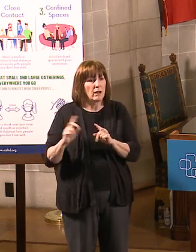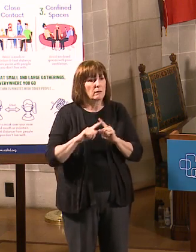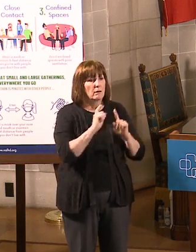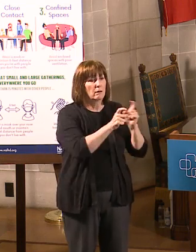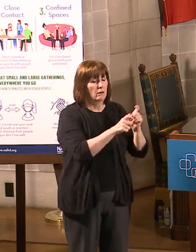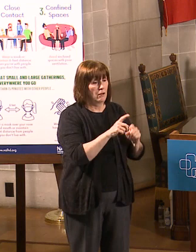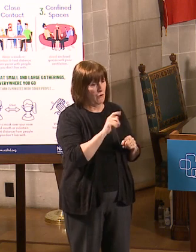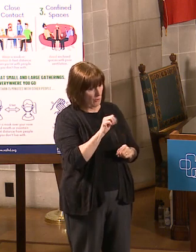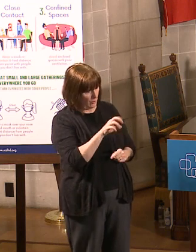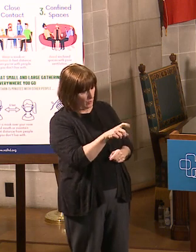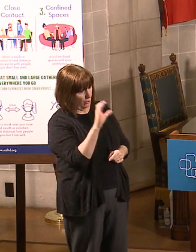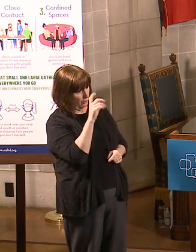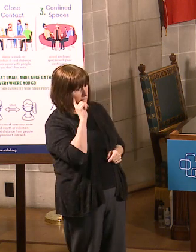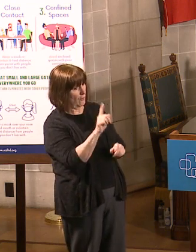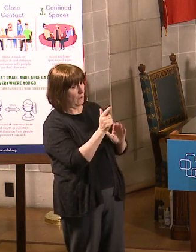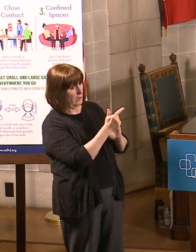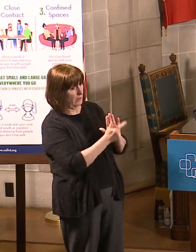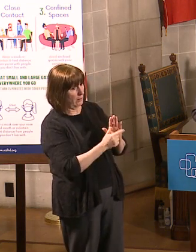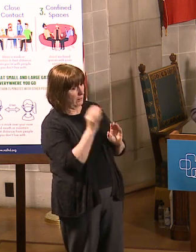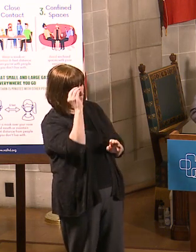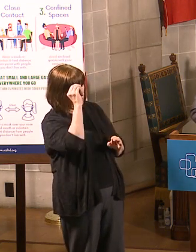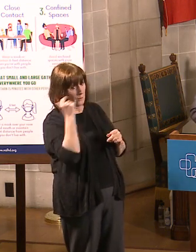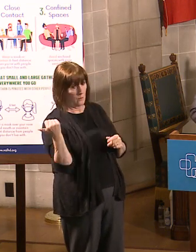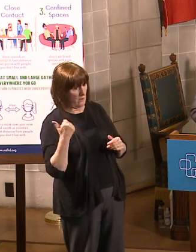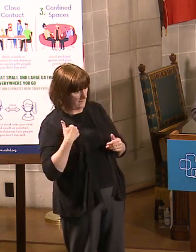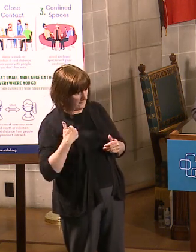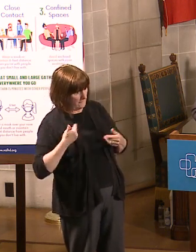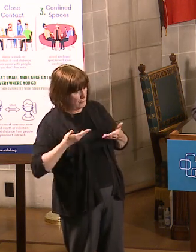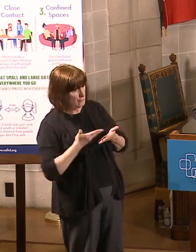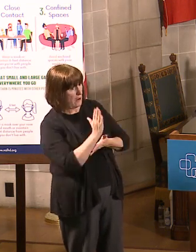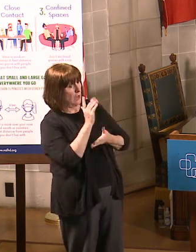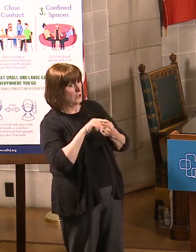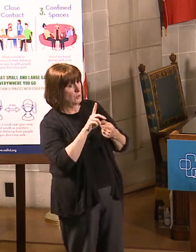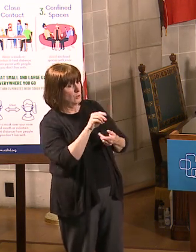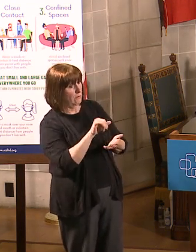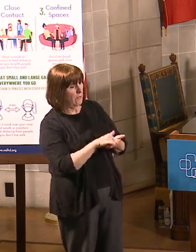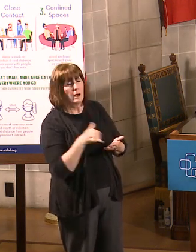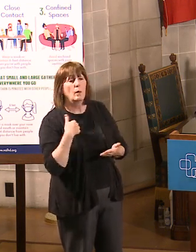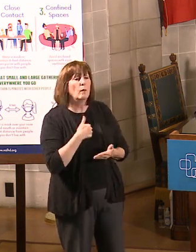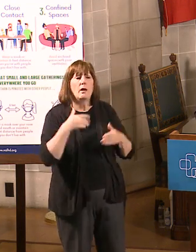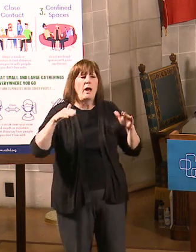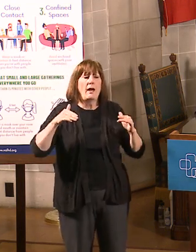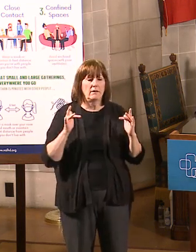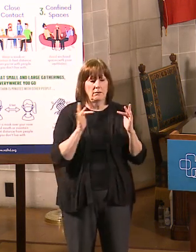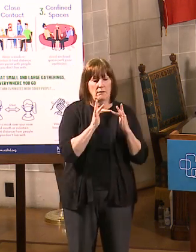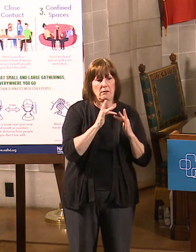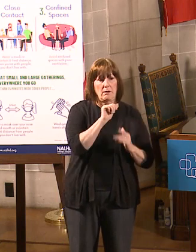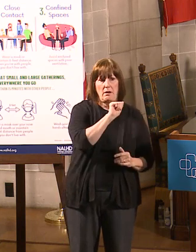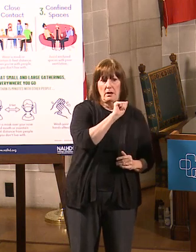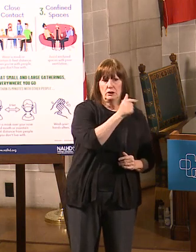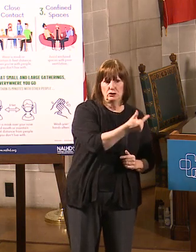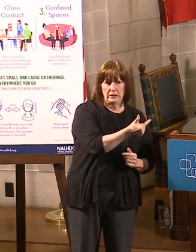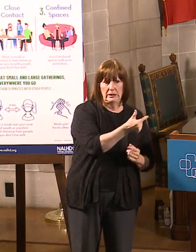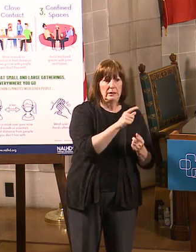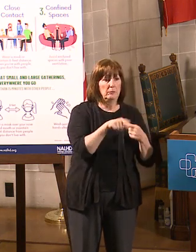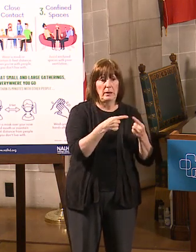clearly able to do that? We have not contacted the AG about a legal opinion for other municipalities at this point.